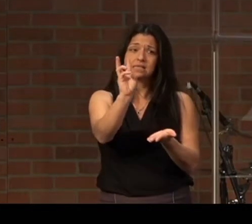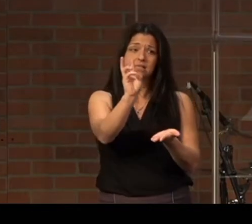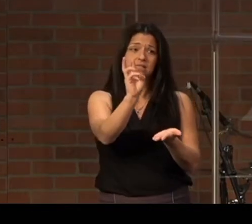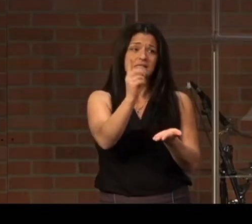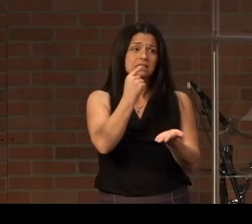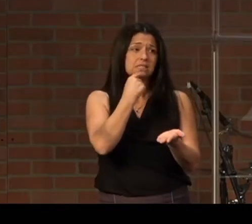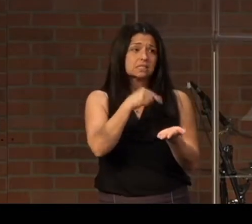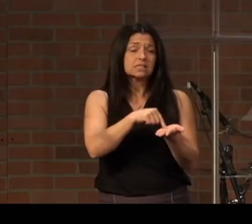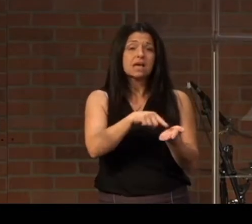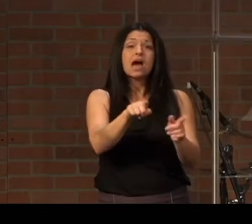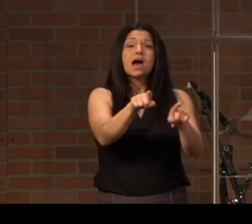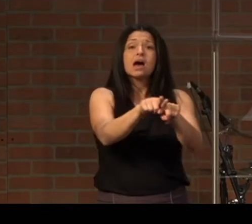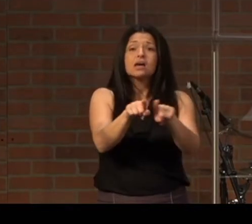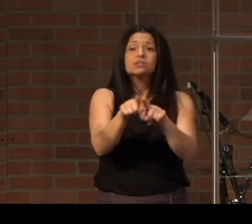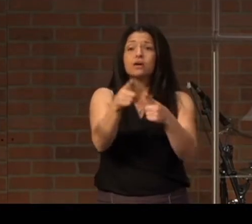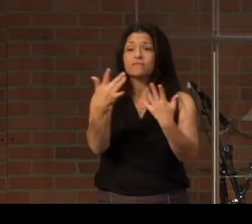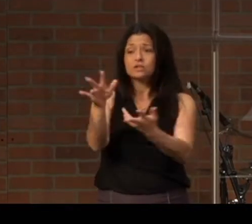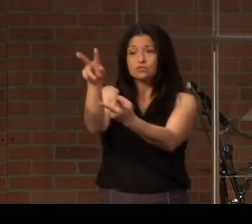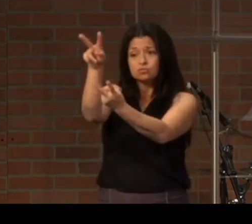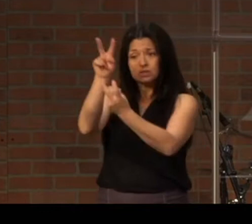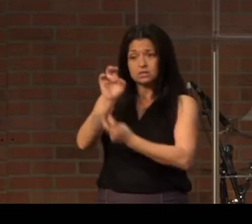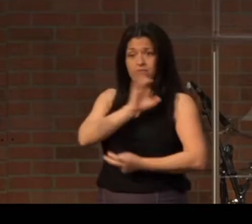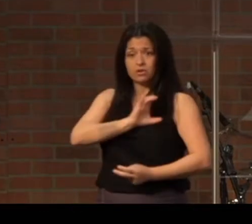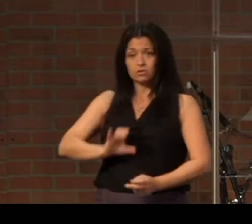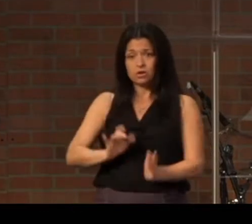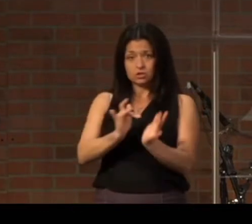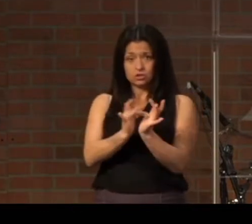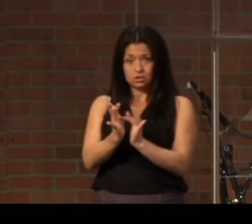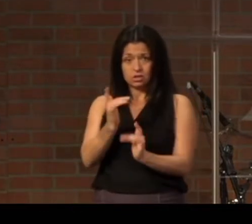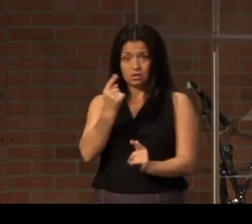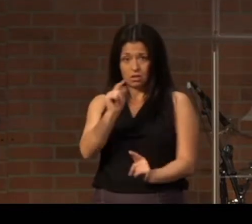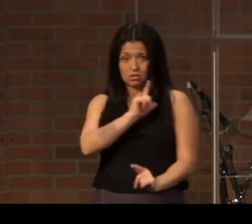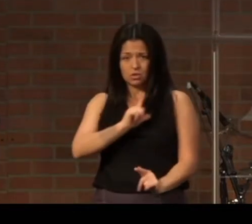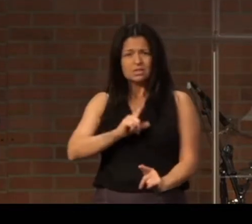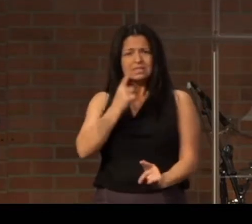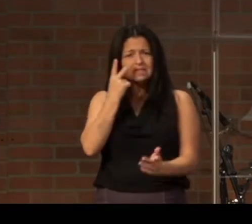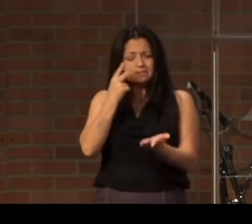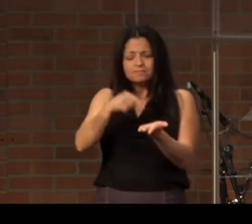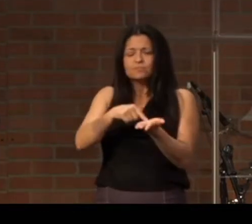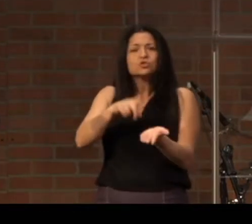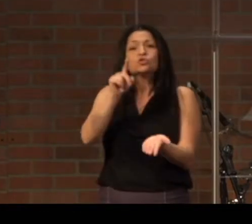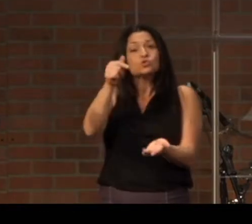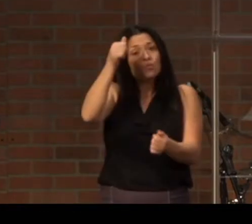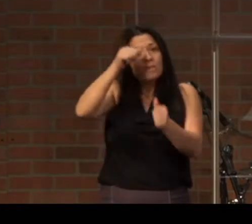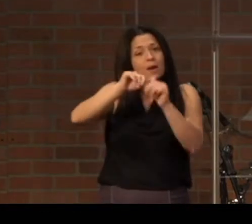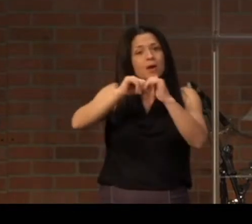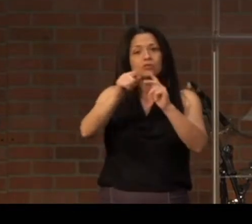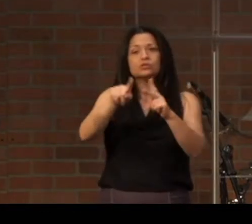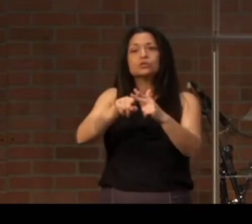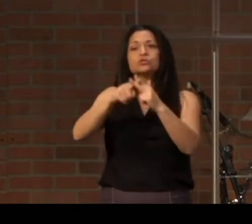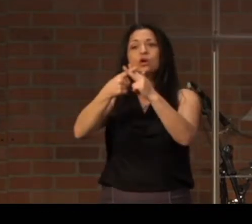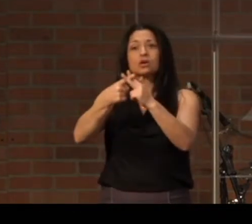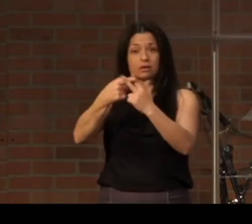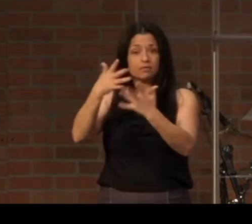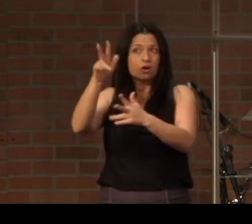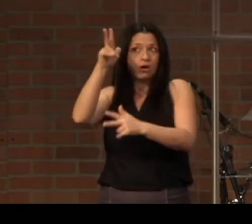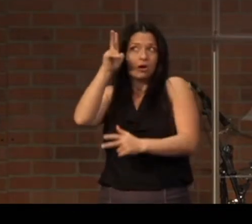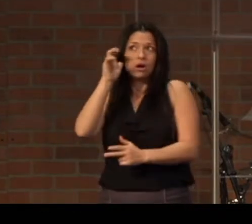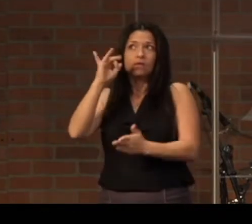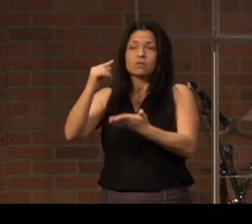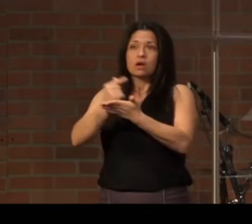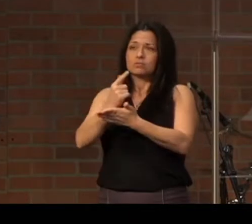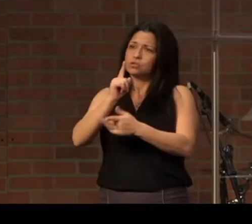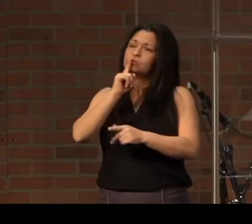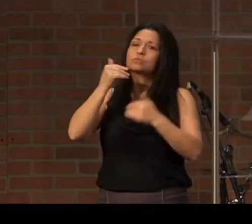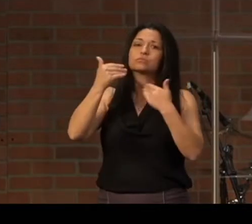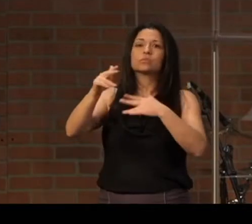He says, as you have received Christ Jesus the Lord. You see, don't you remember how you started? You heard the gospel, right? So walk